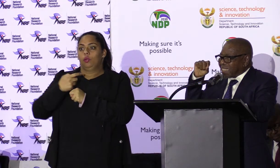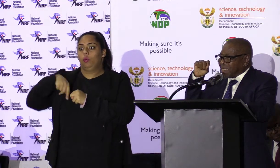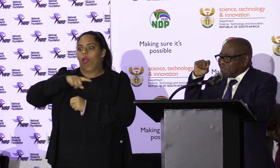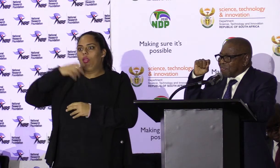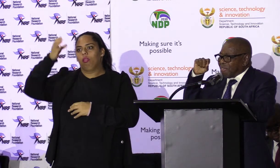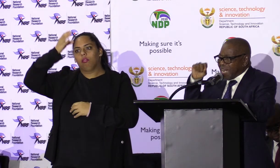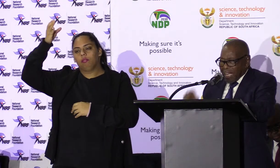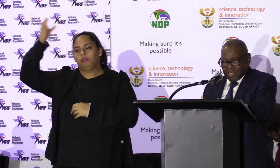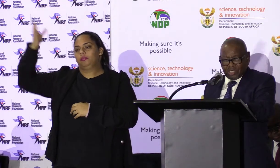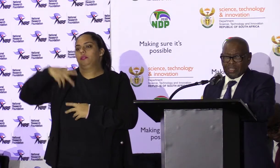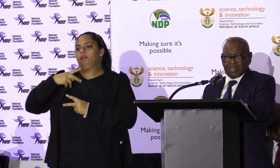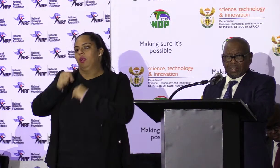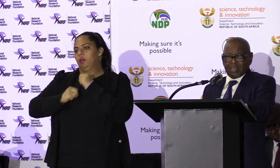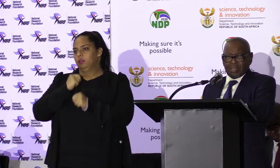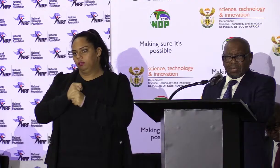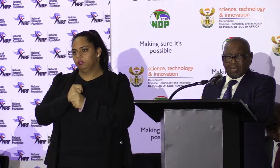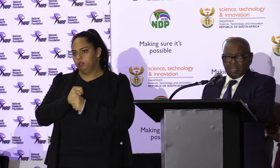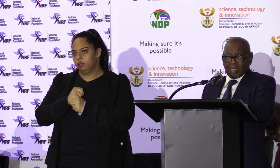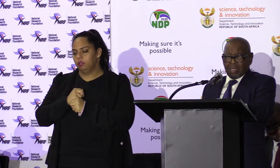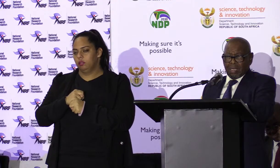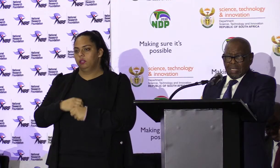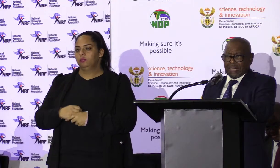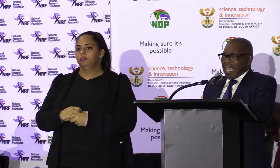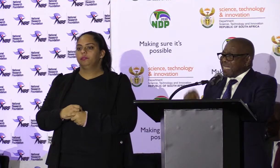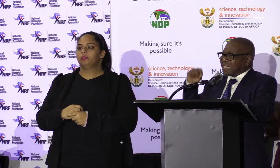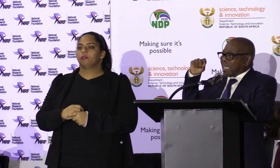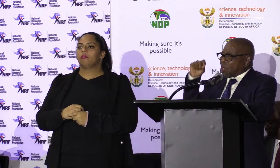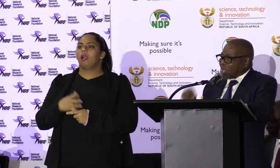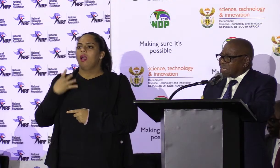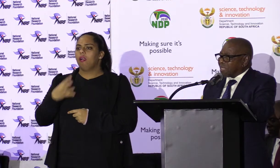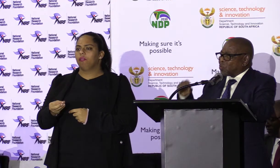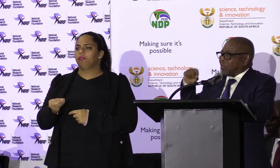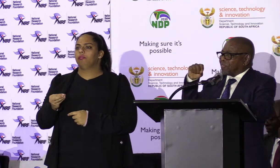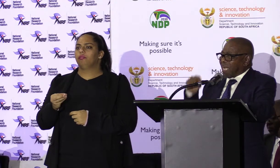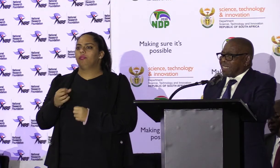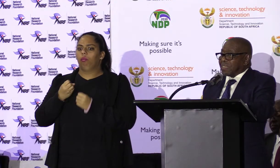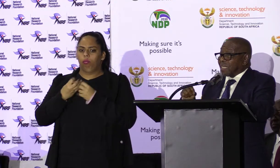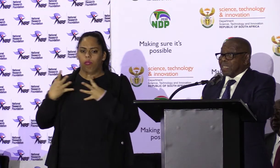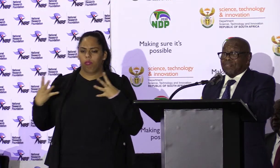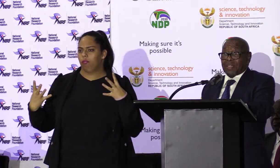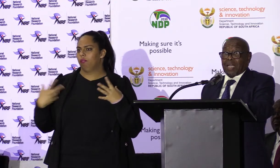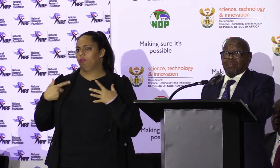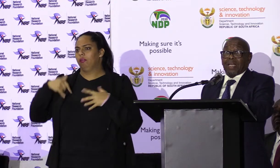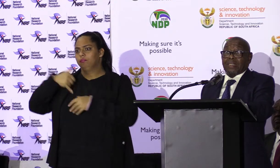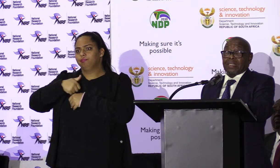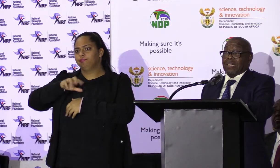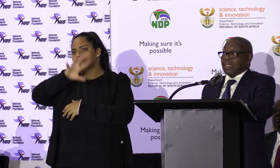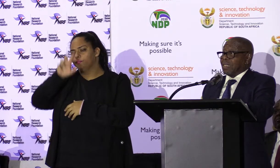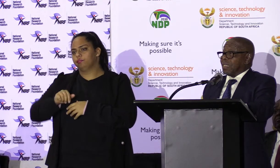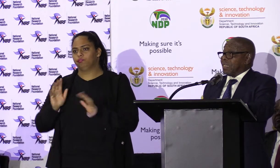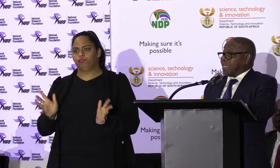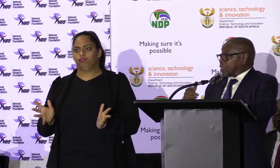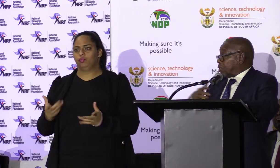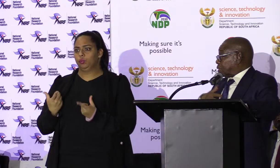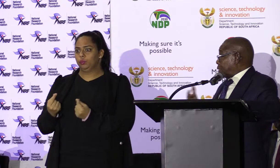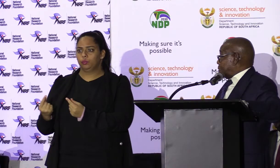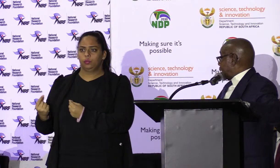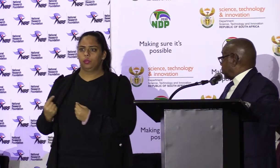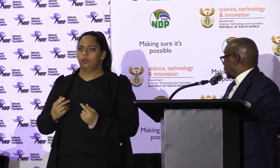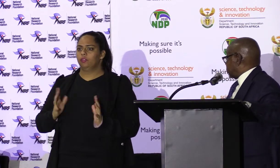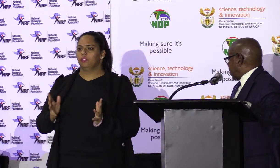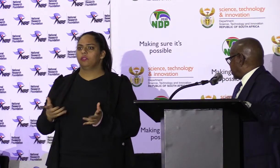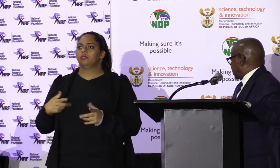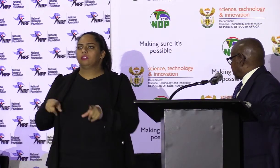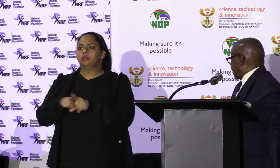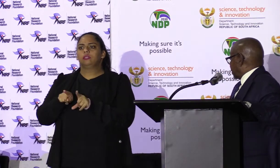a creative nation. There is a lot that we've done in South Africa, but including